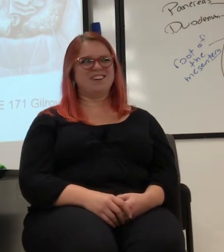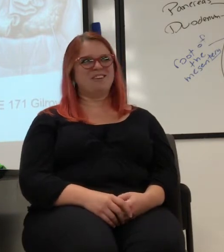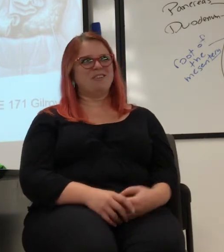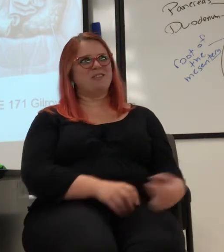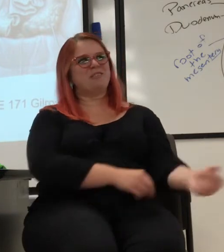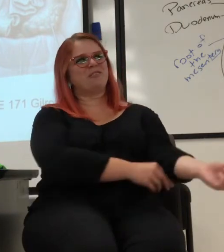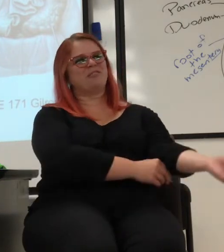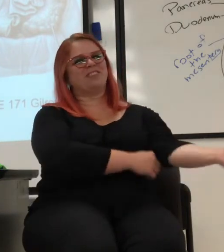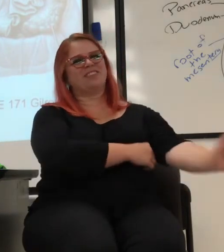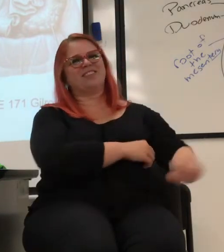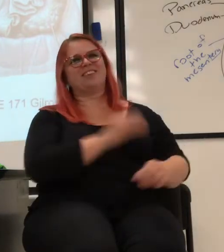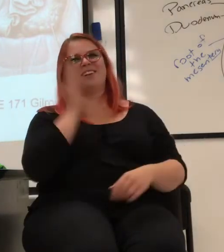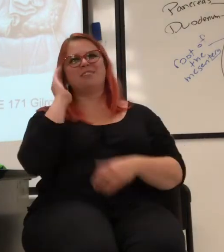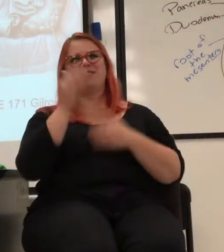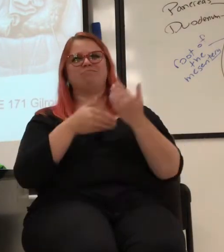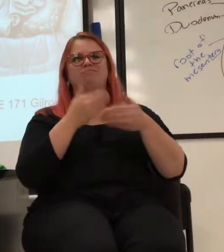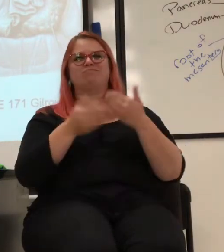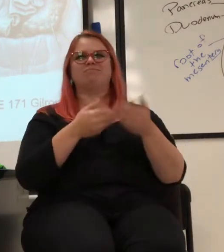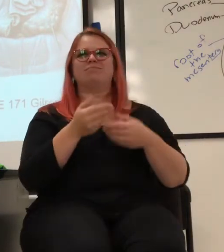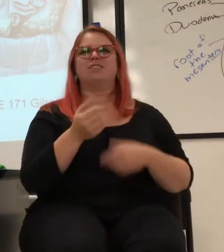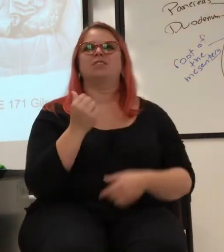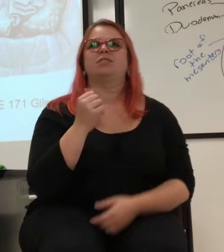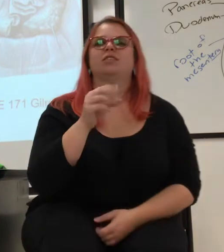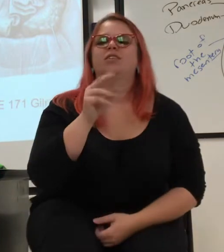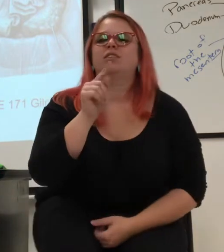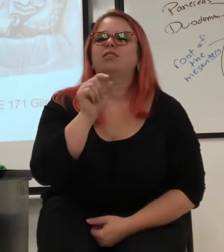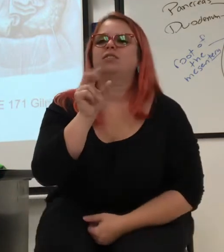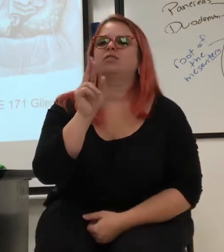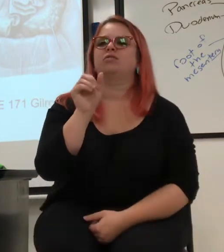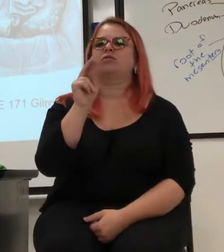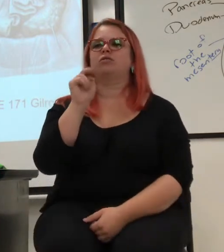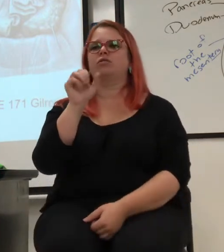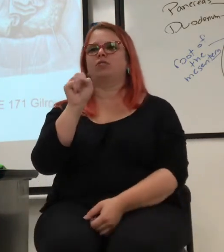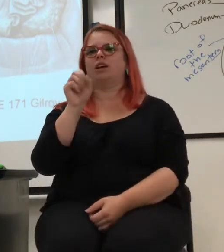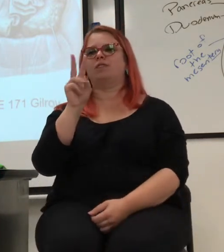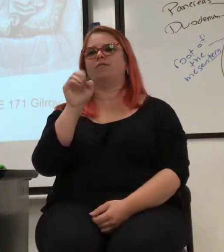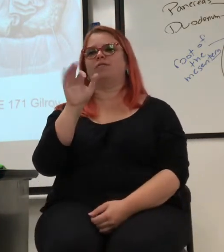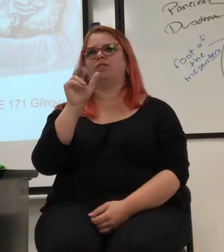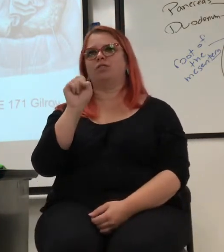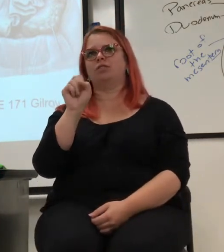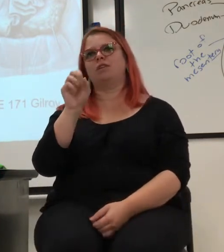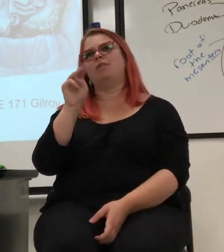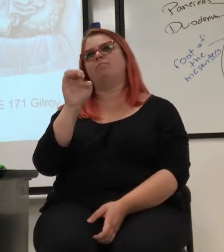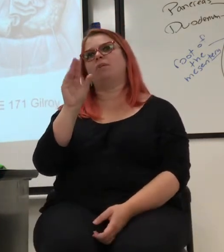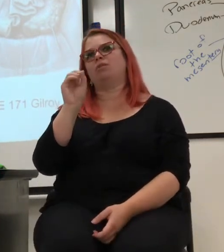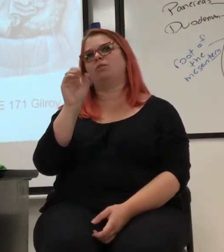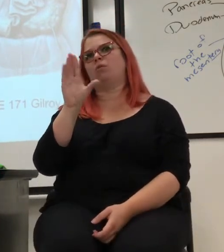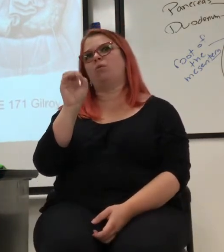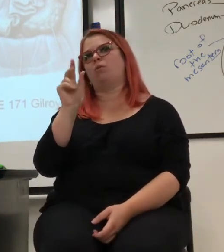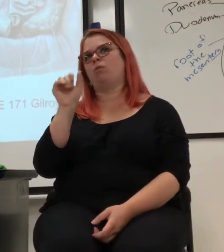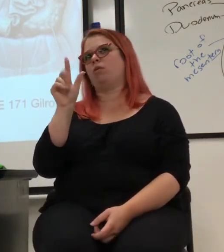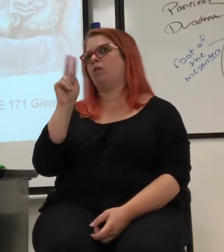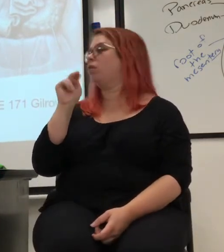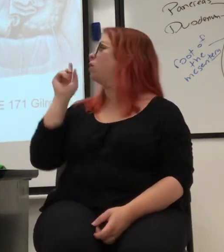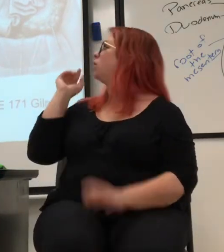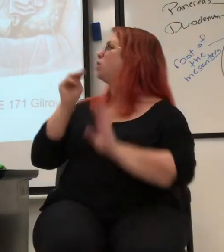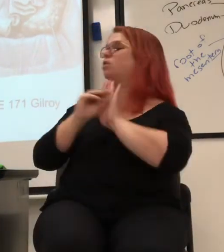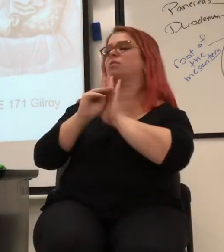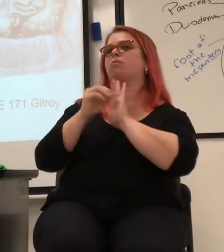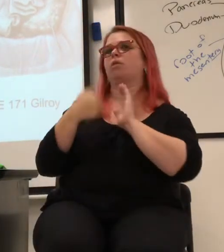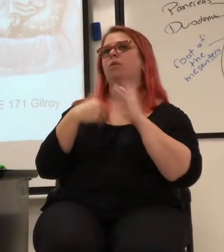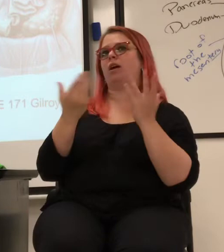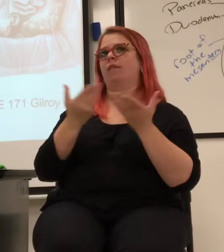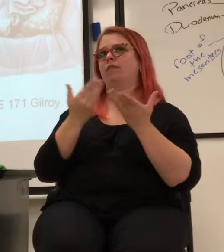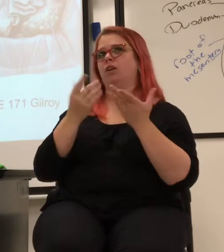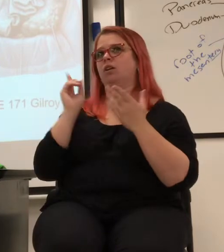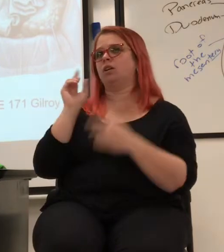More transverse mesocolon. There's a model we have in the room. I know that that's pancreas and duodenum. So this sheet coming out here connecting